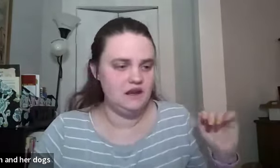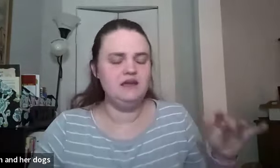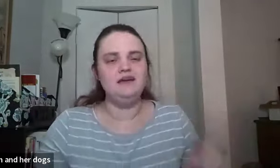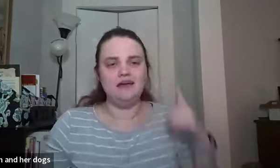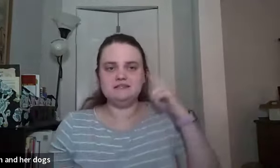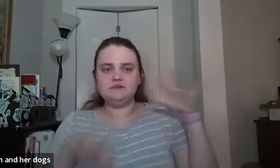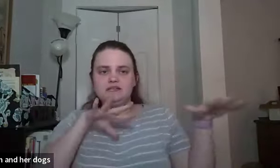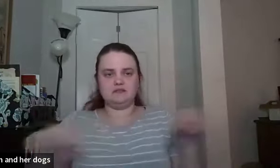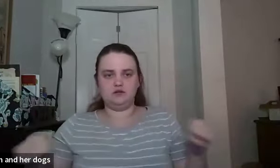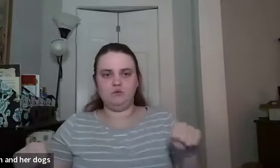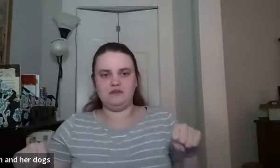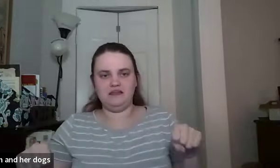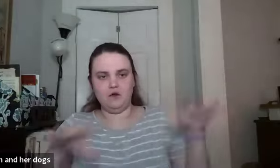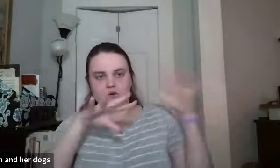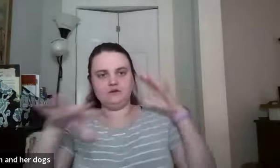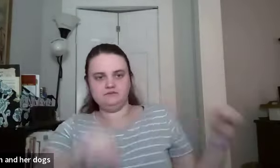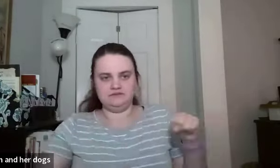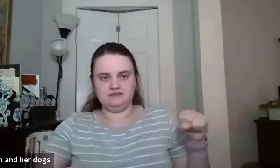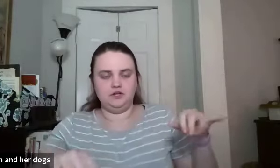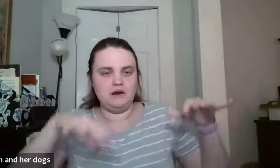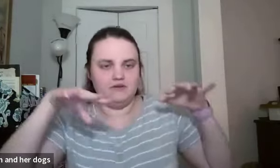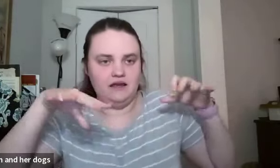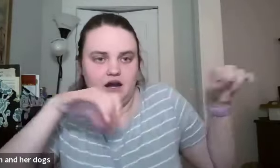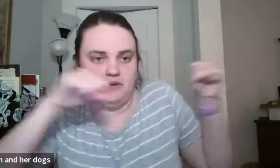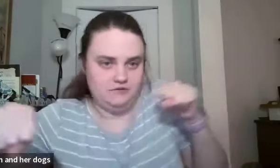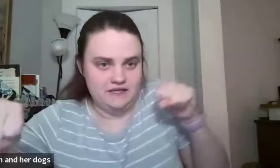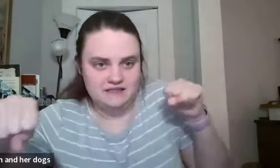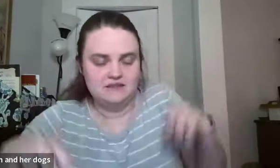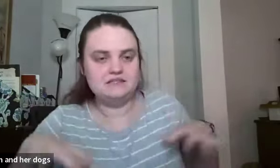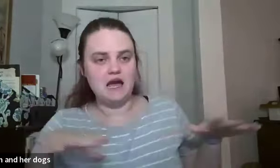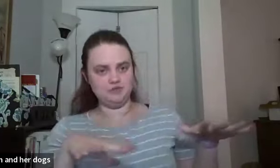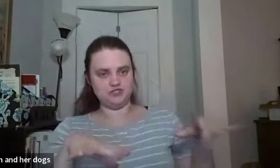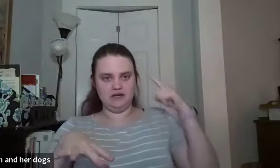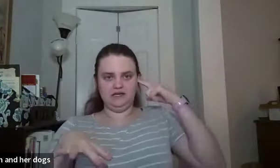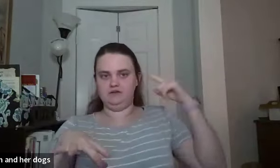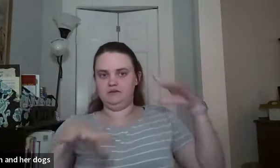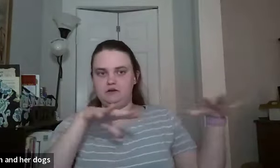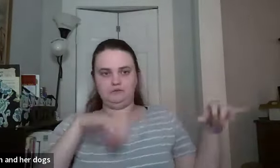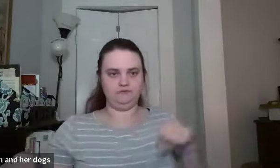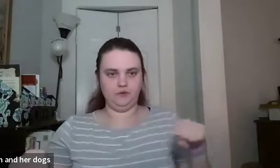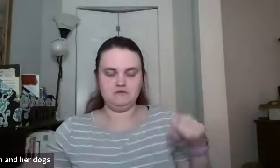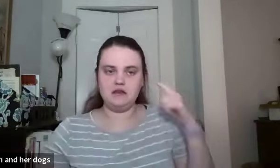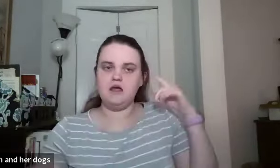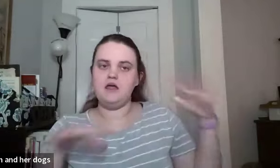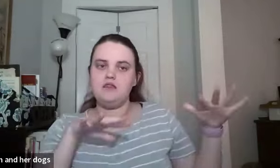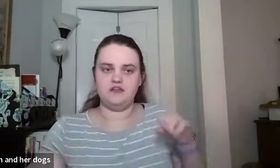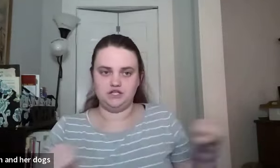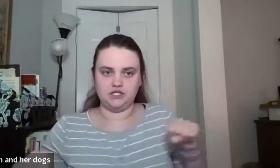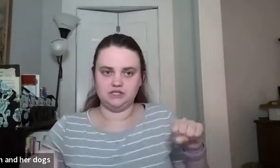Okay. And typically it's a little more like lower. You don't have it like kind of up in your face like this. I'm just trying to give you the better view of it. Thunder.